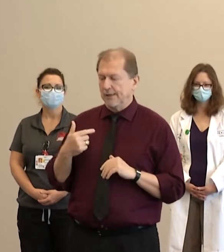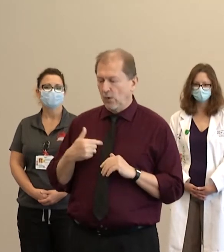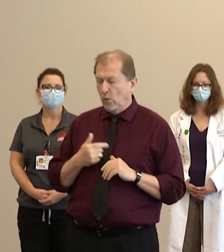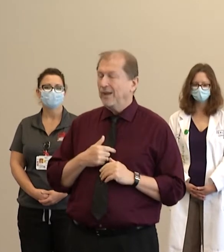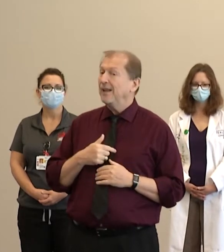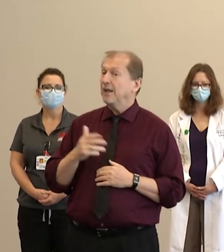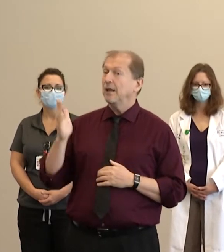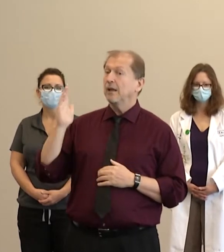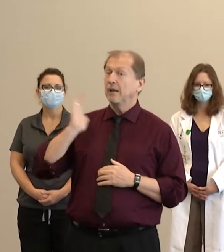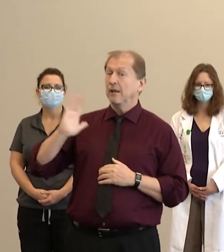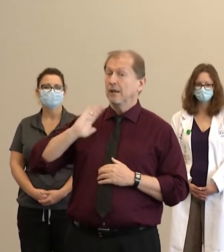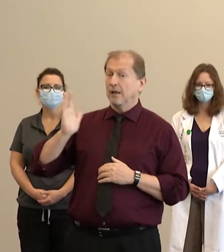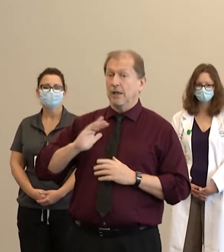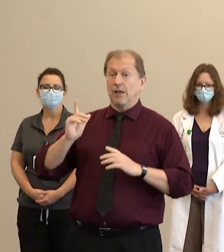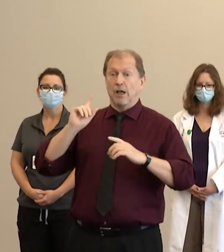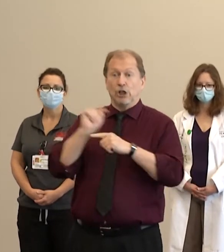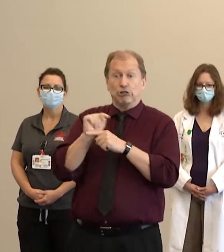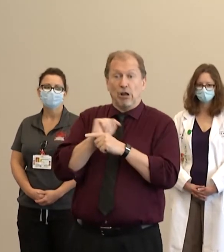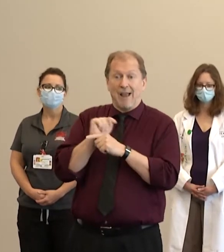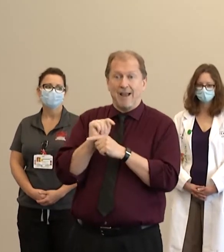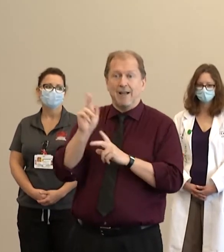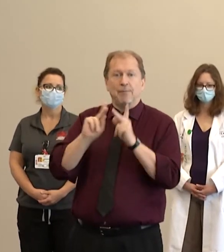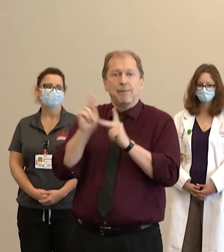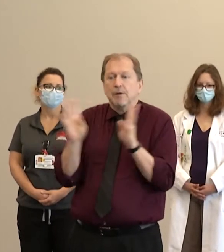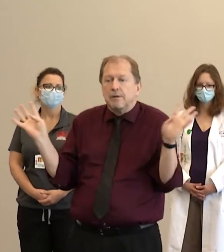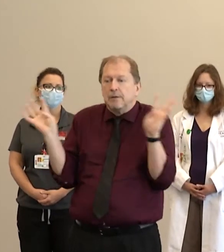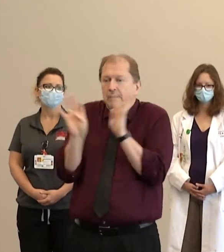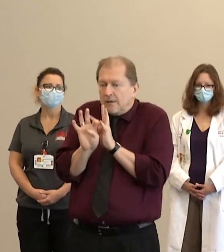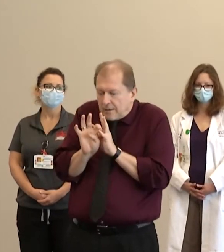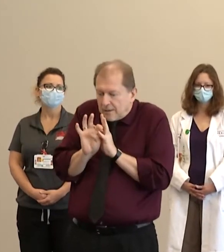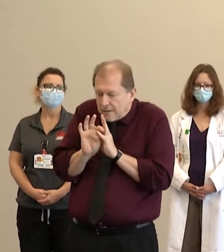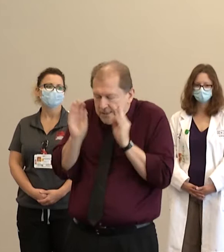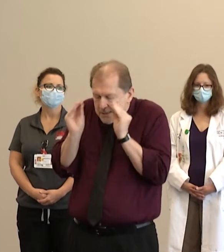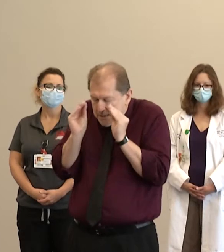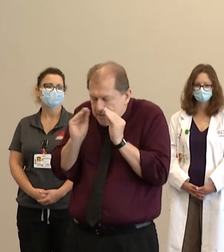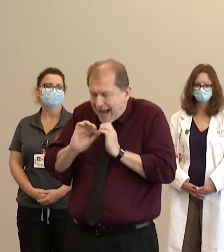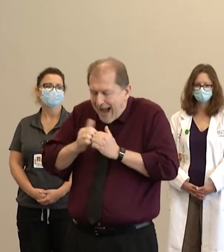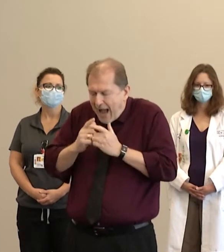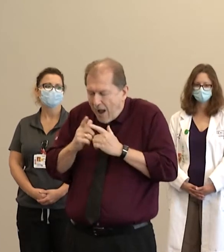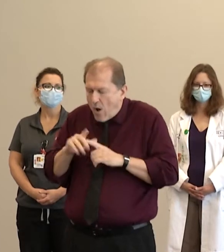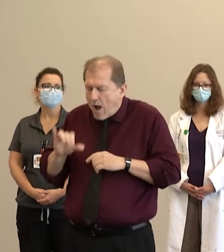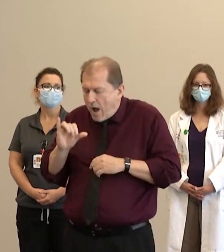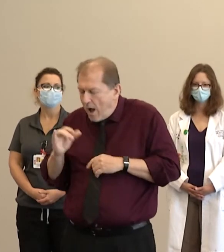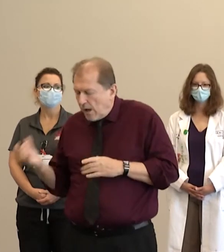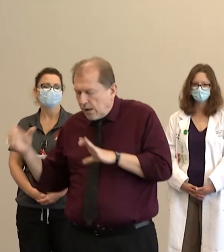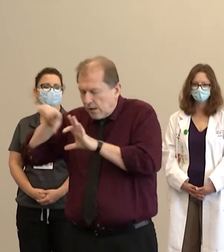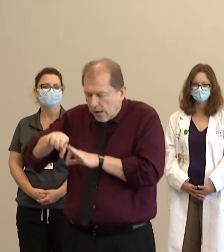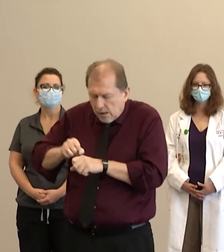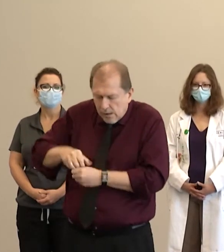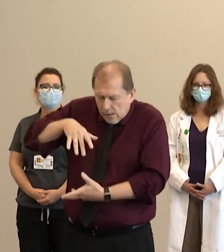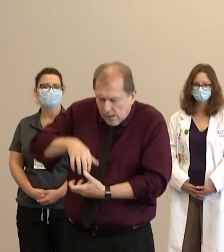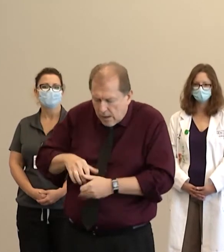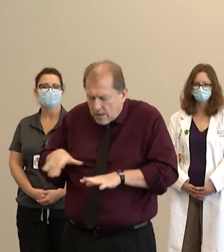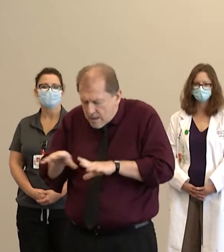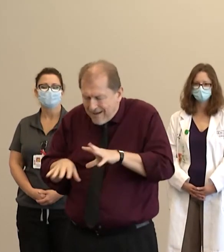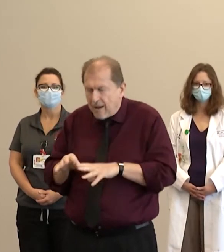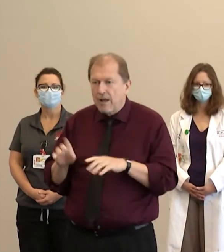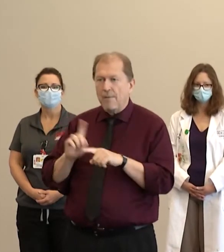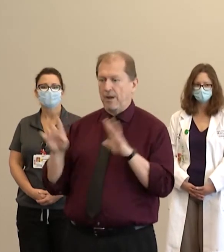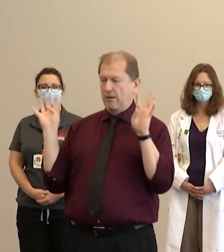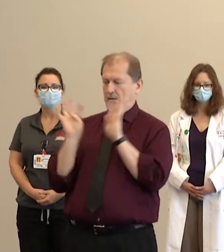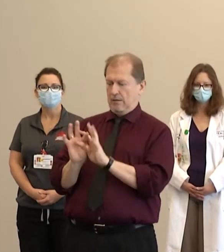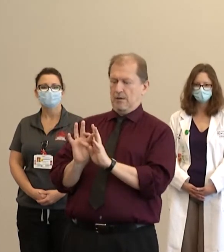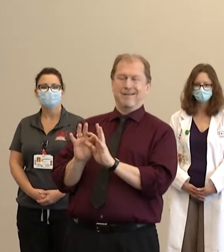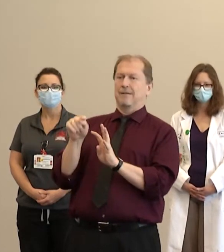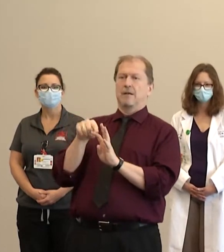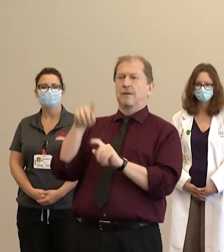medical professionals during the COVID-19 pandemic in order to provide the same level of training, but with safe practices of